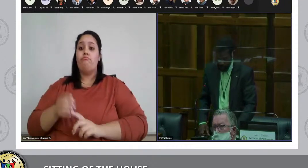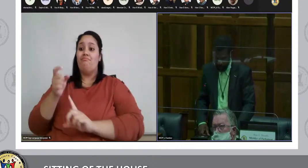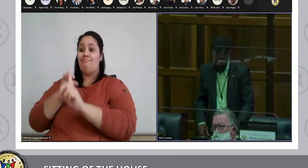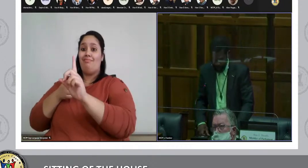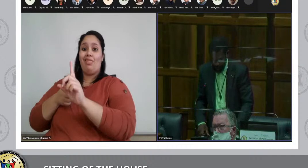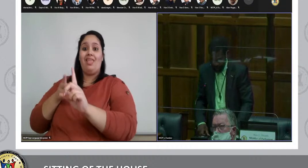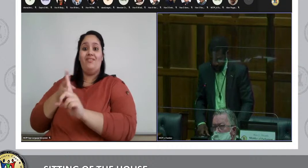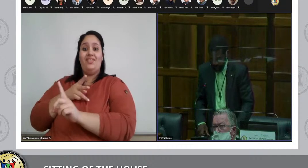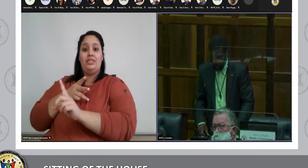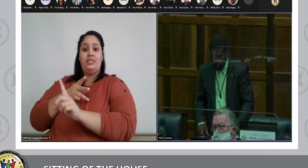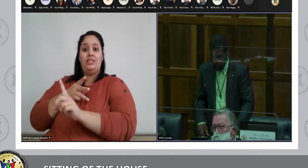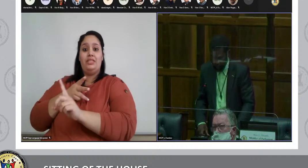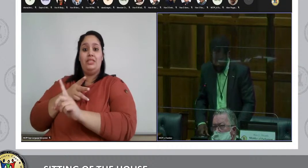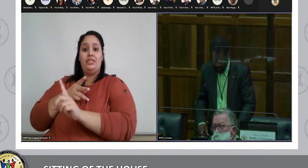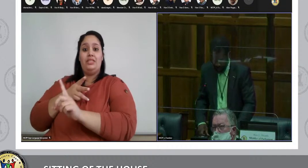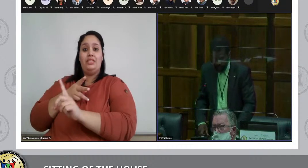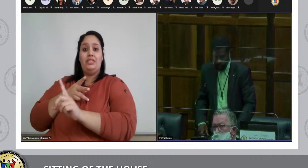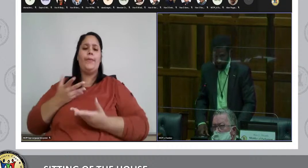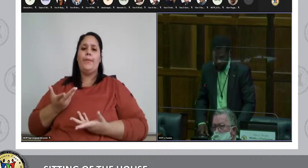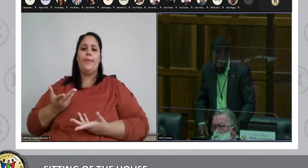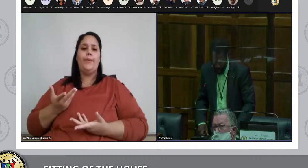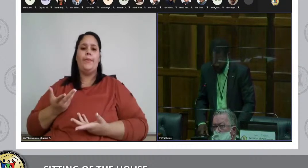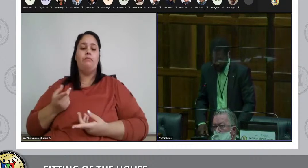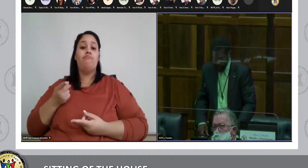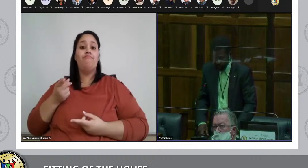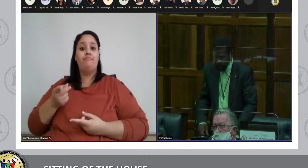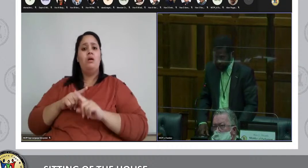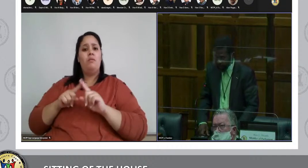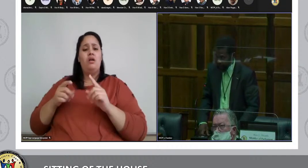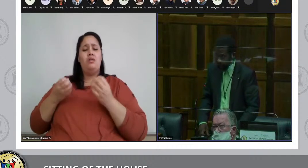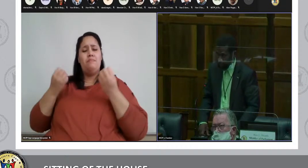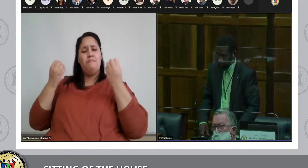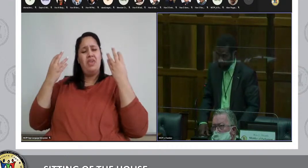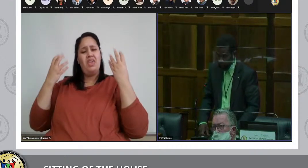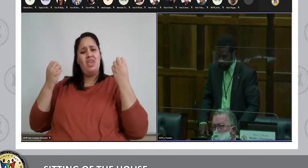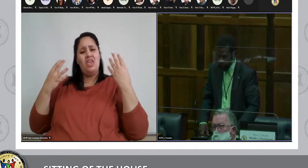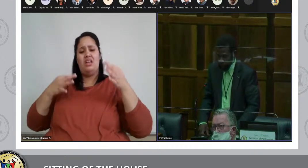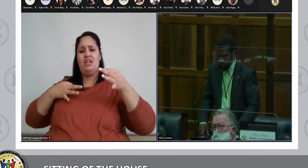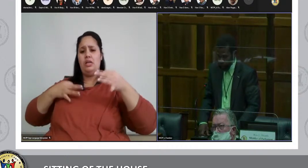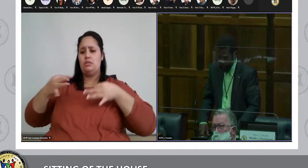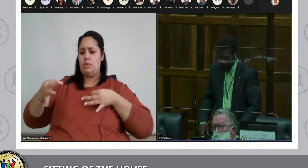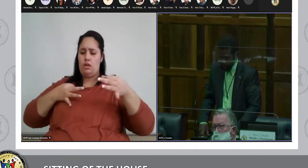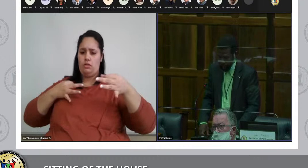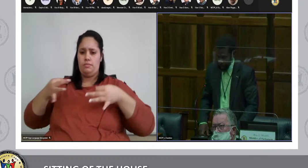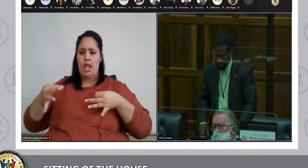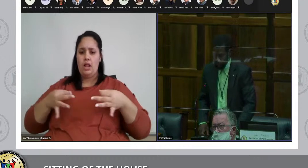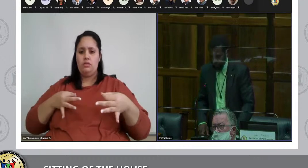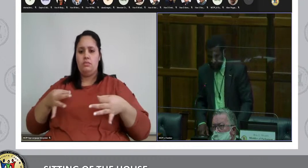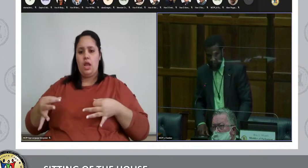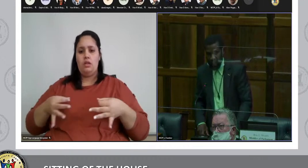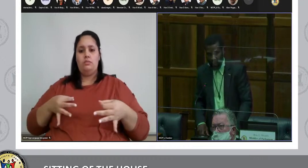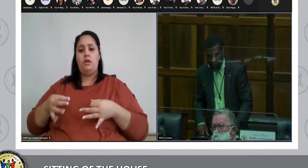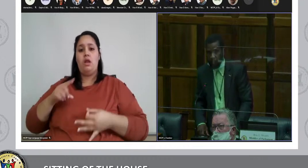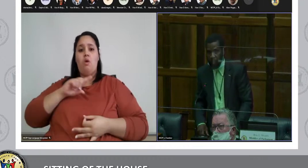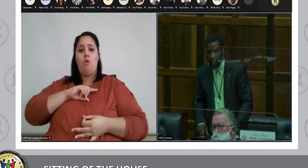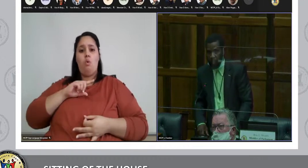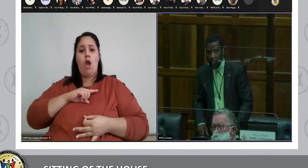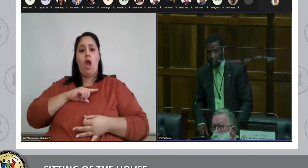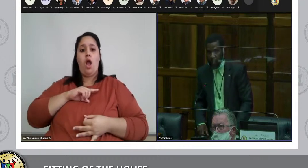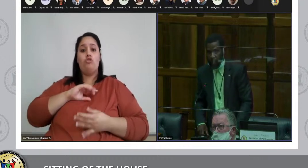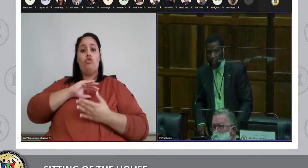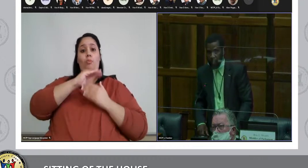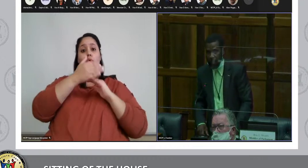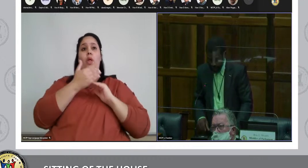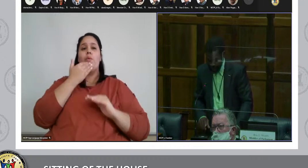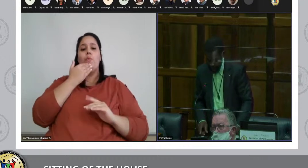actually not protected, but instead, lot of explanation are given to actually defend a